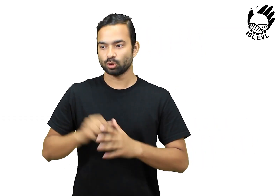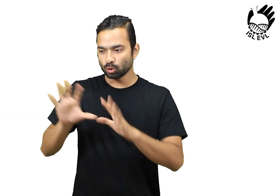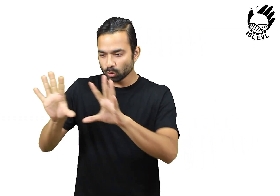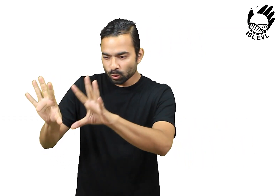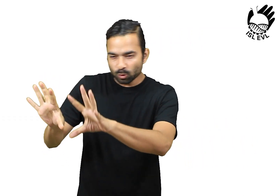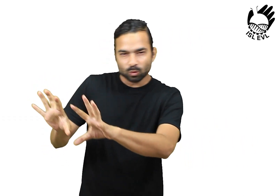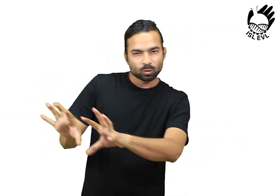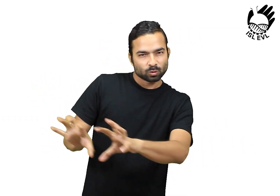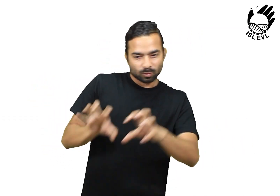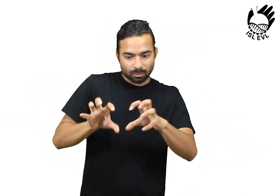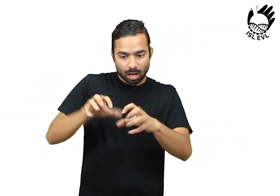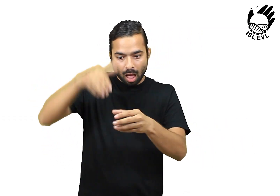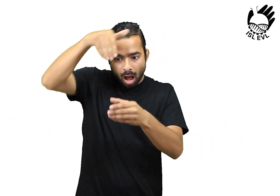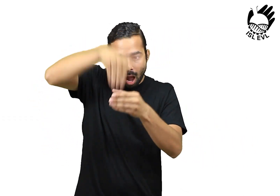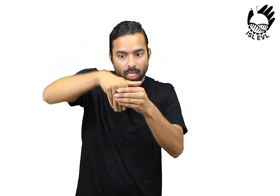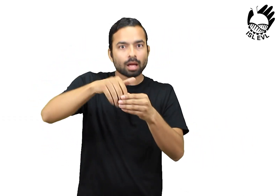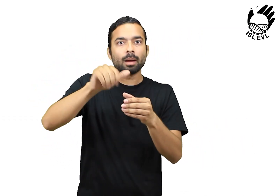How much water can my hydrogel hold?